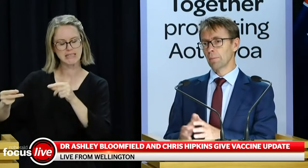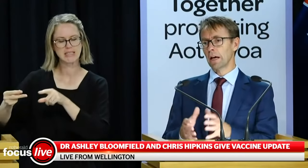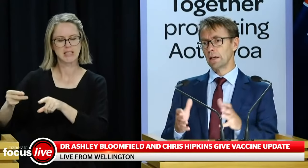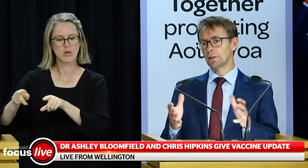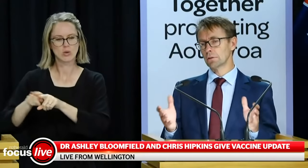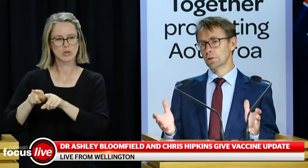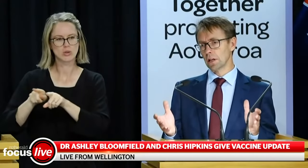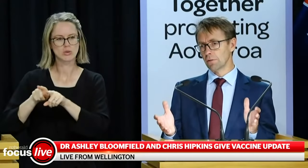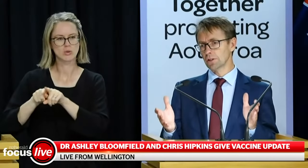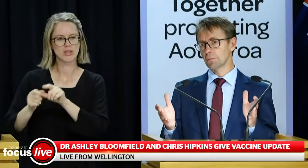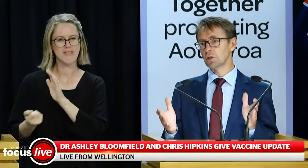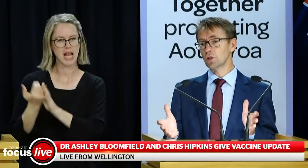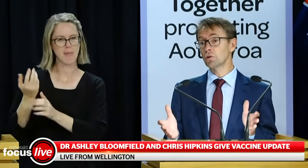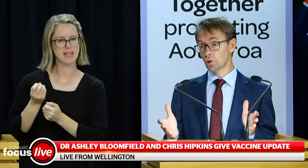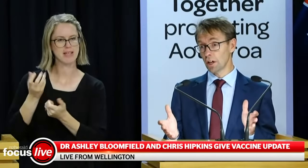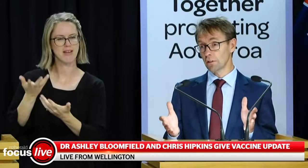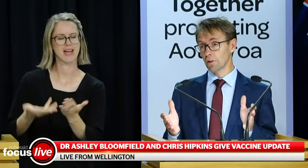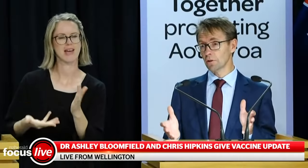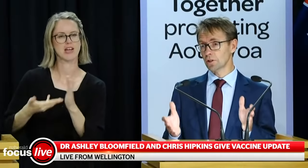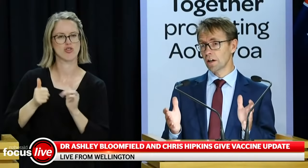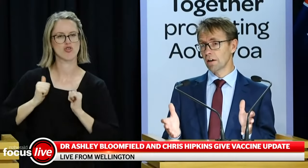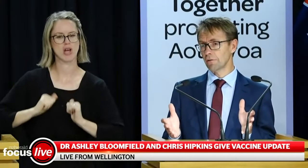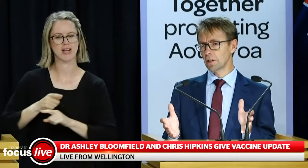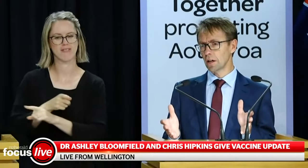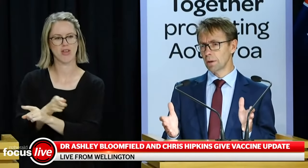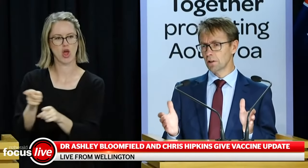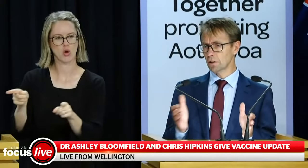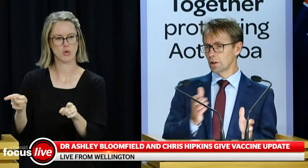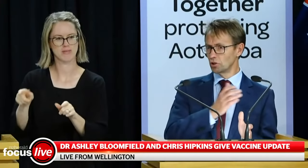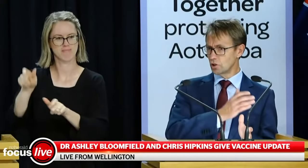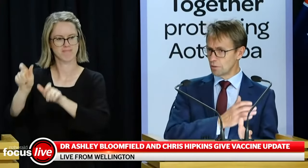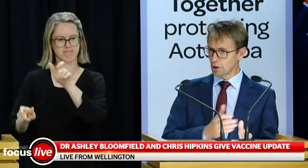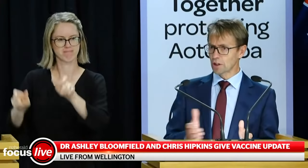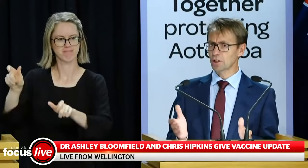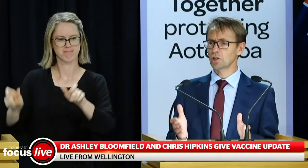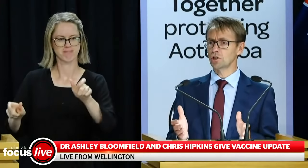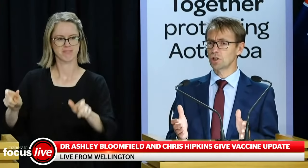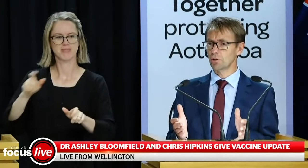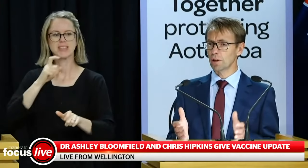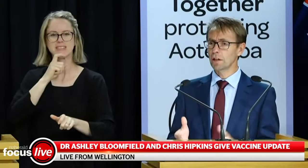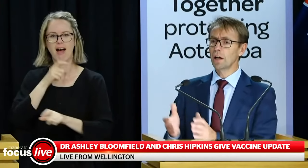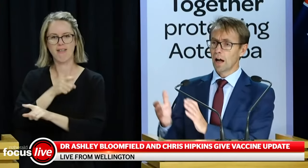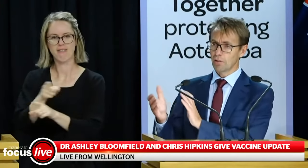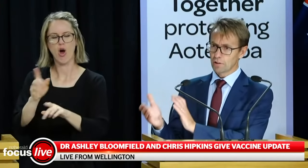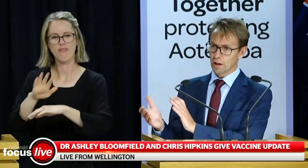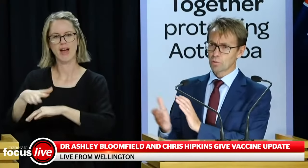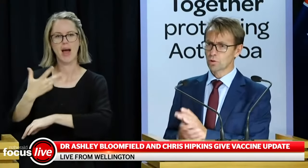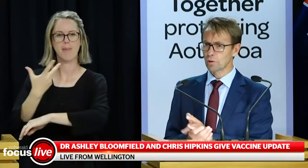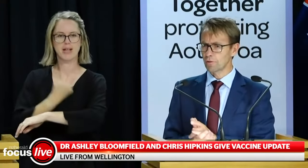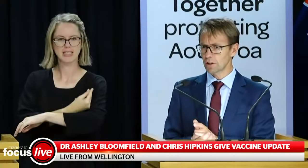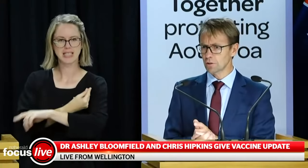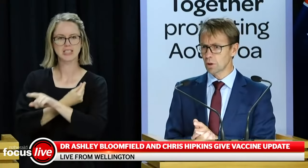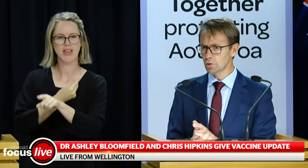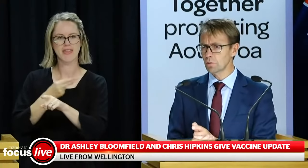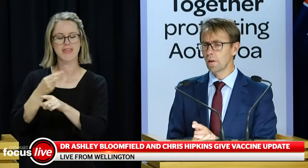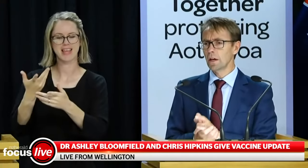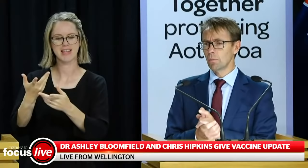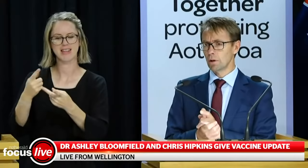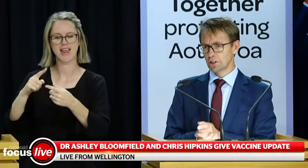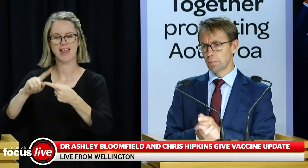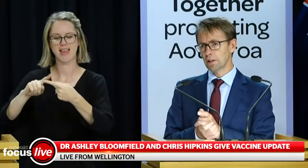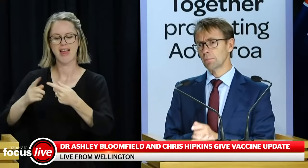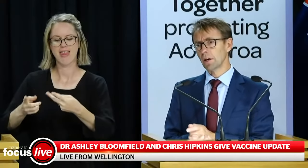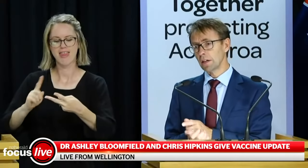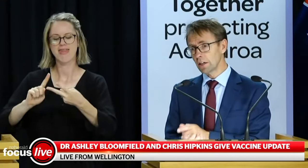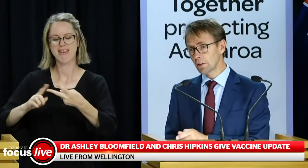to develop and deliver some additional training for those Kaiawhina about immunisation generally, and then they will do the Pfizer module.